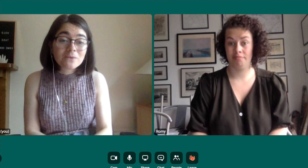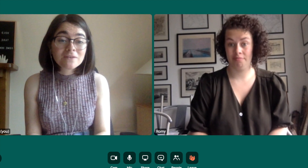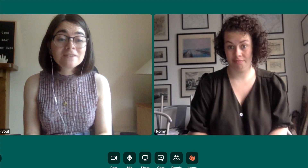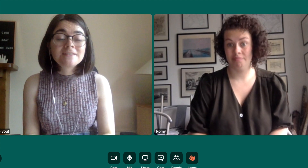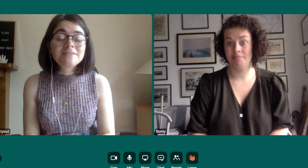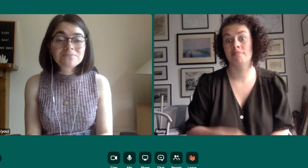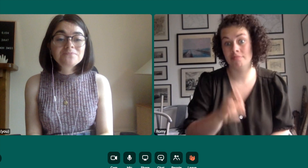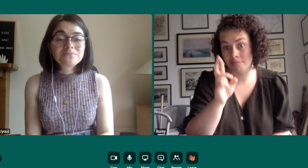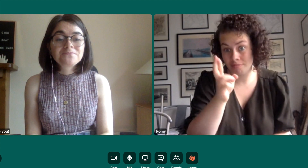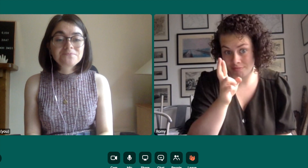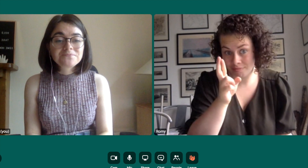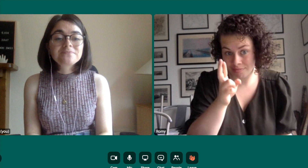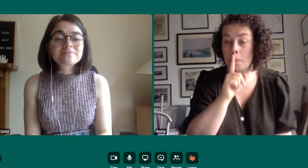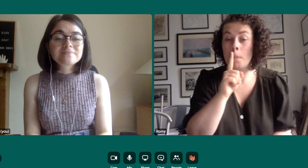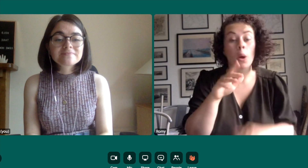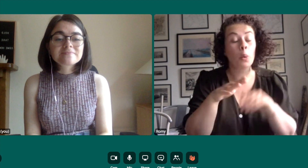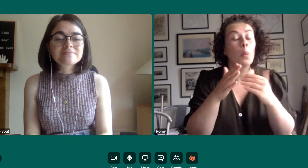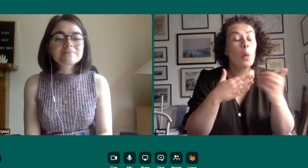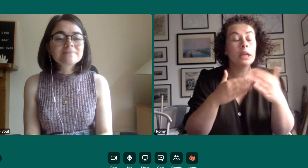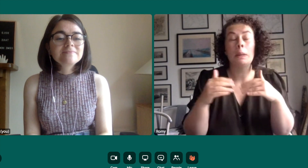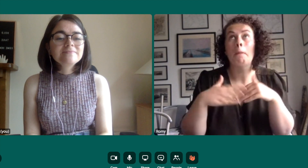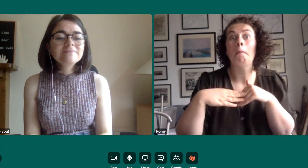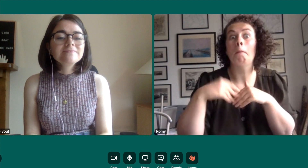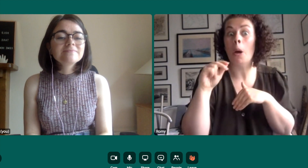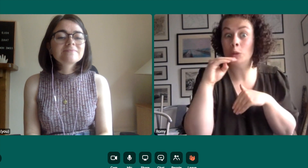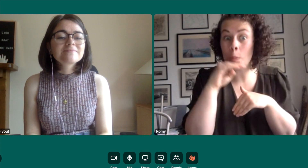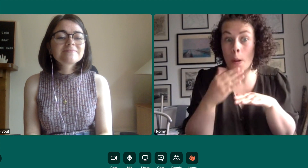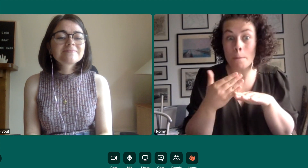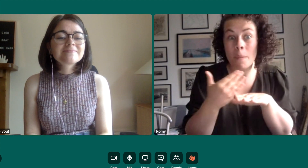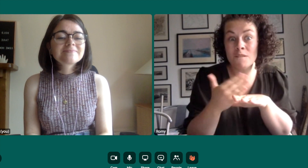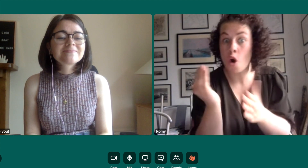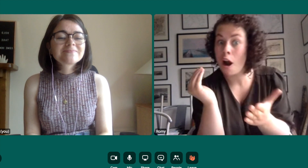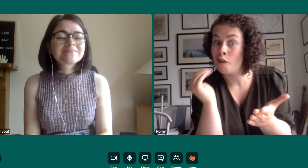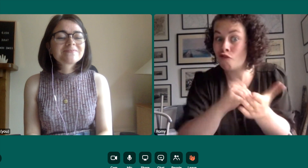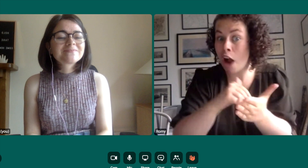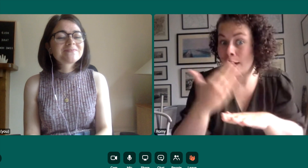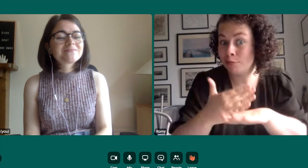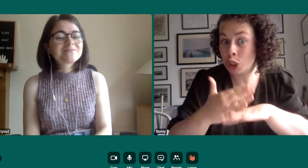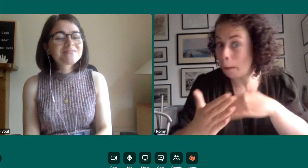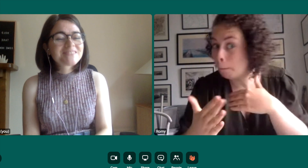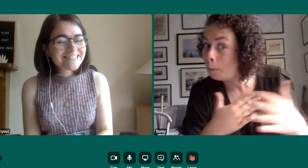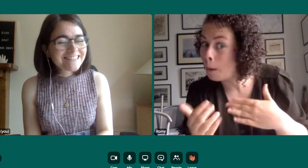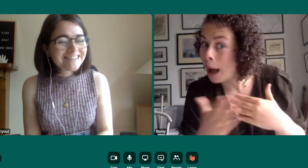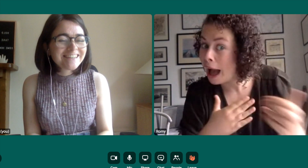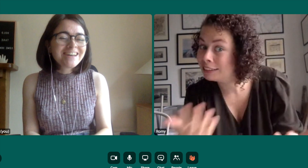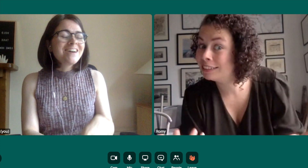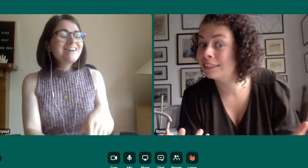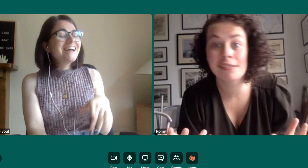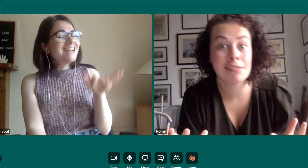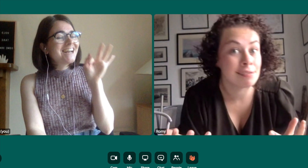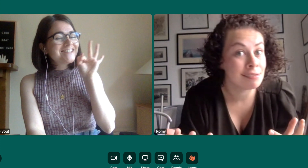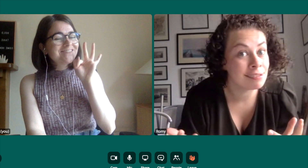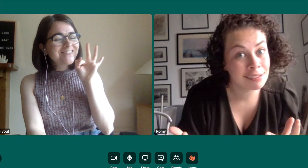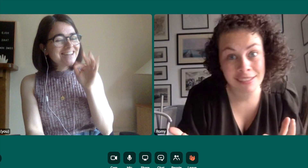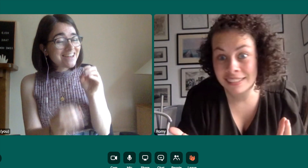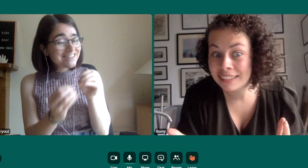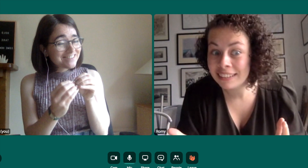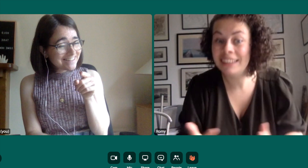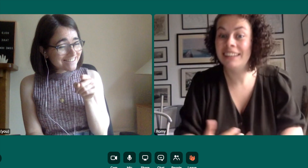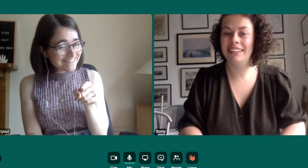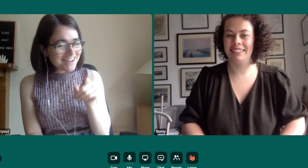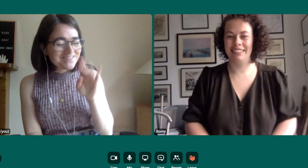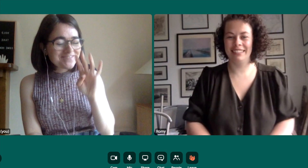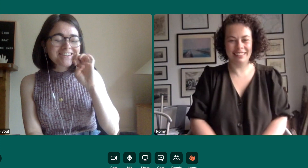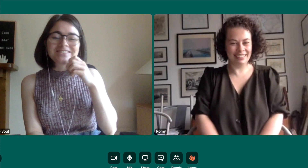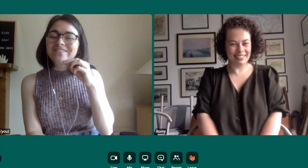most important before you come onto a job now, Ciara? Well, it's funny that you mentioned that, Romy, because it's very